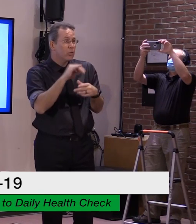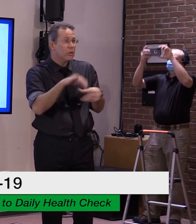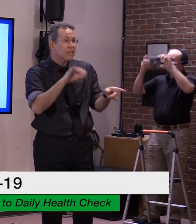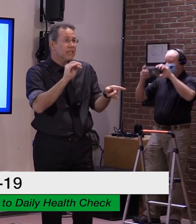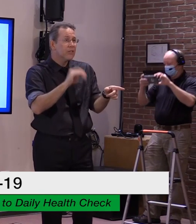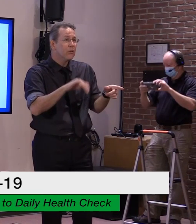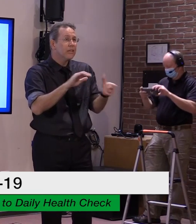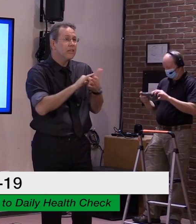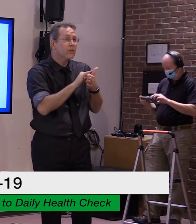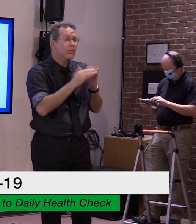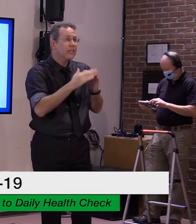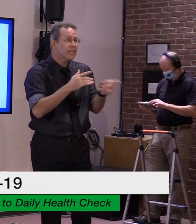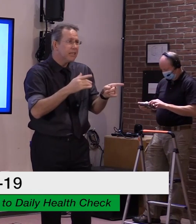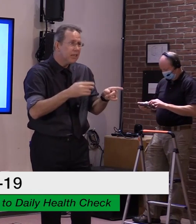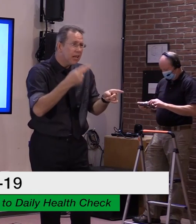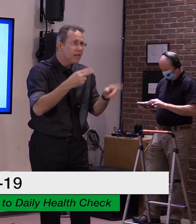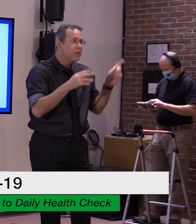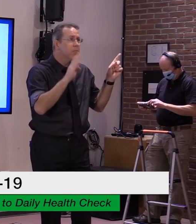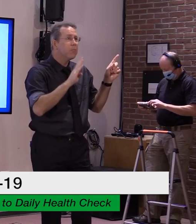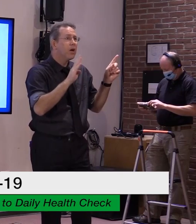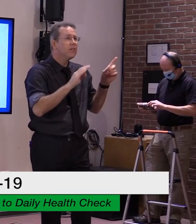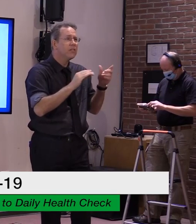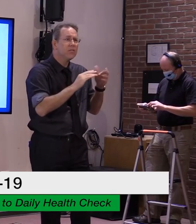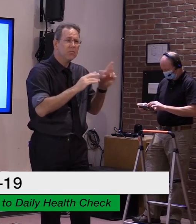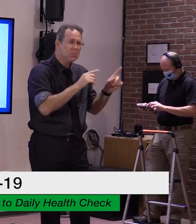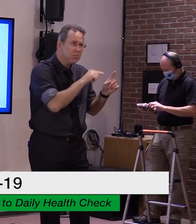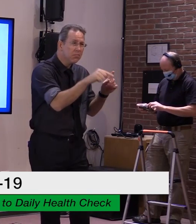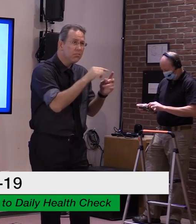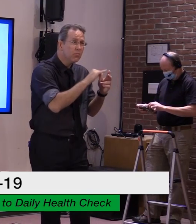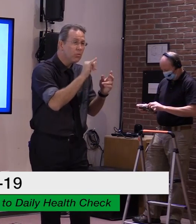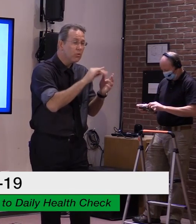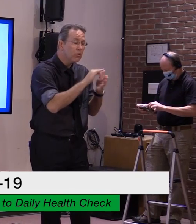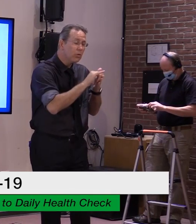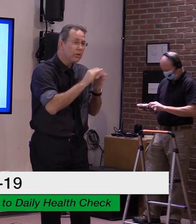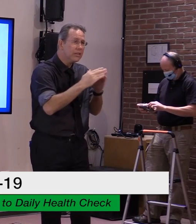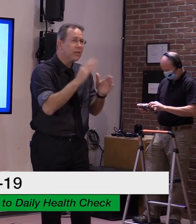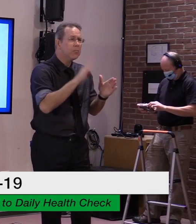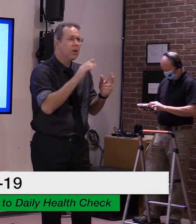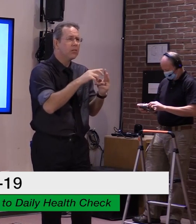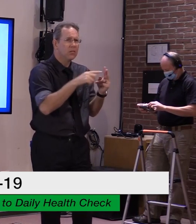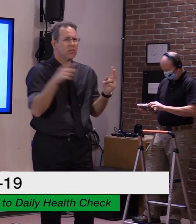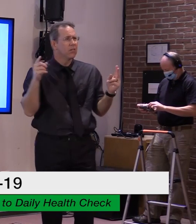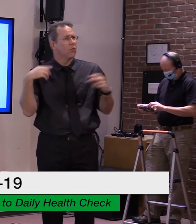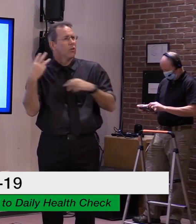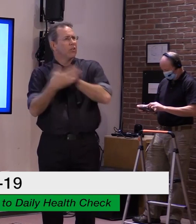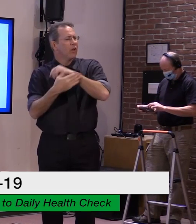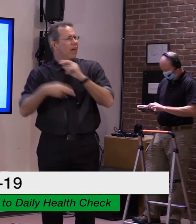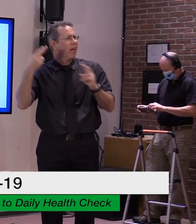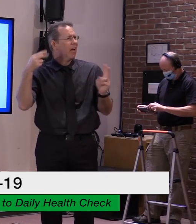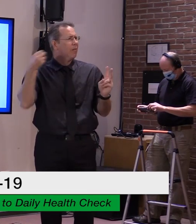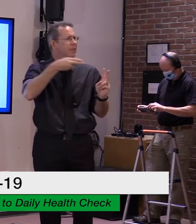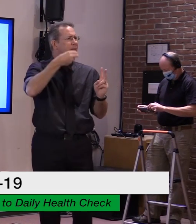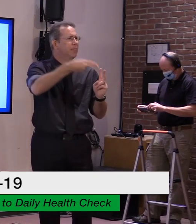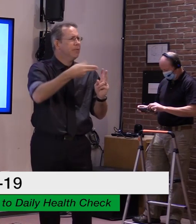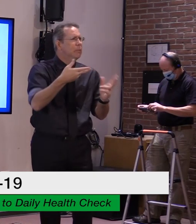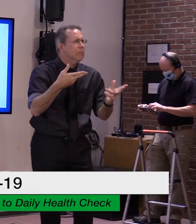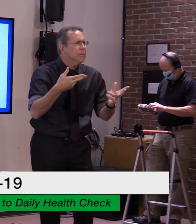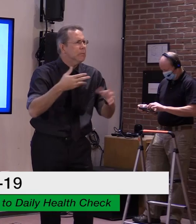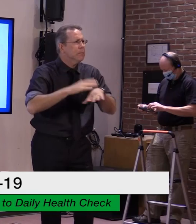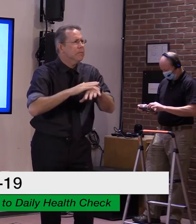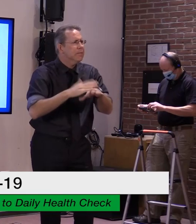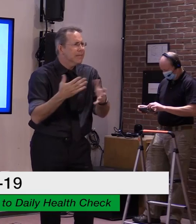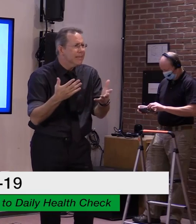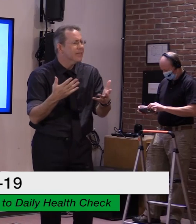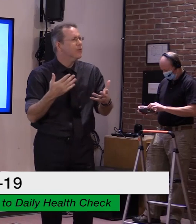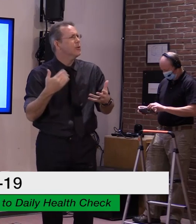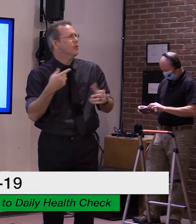boston higher than any county in new hampshire or maine so certainly this is something for those that